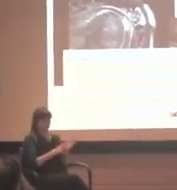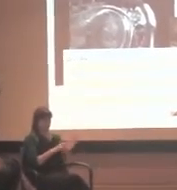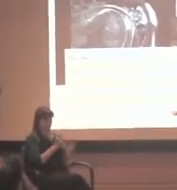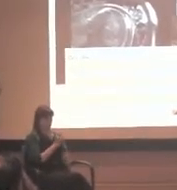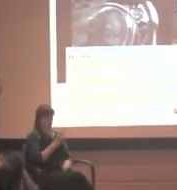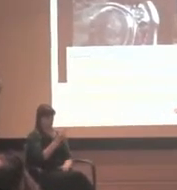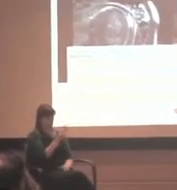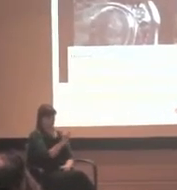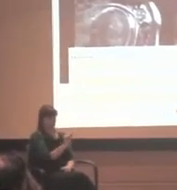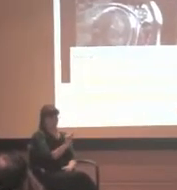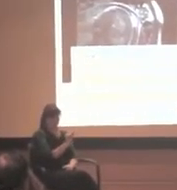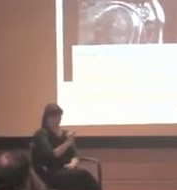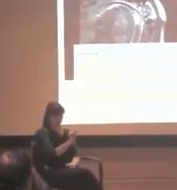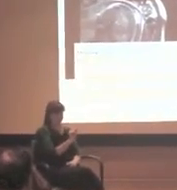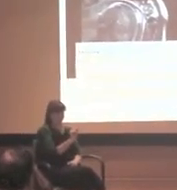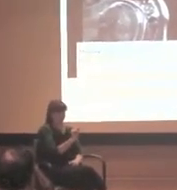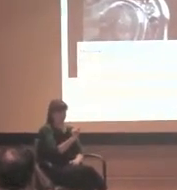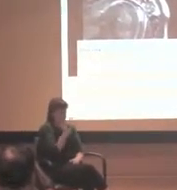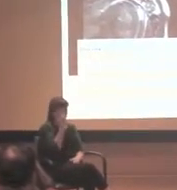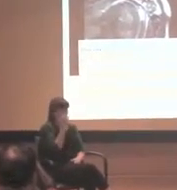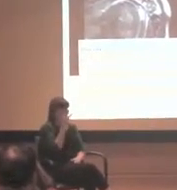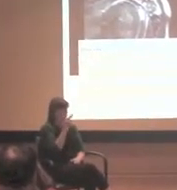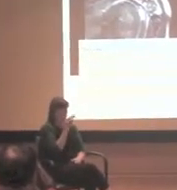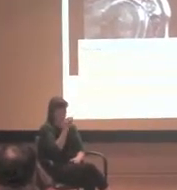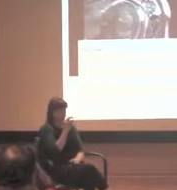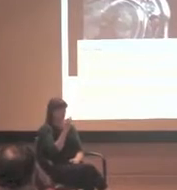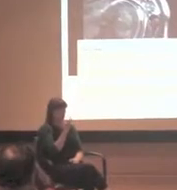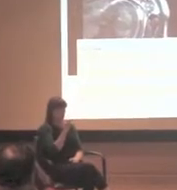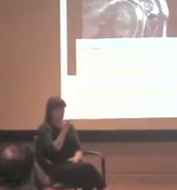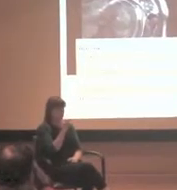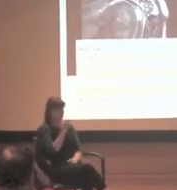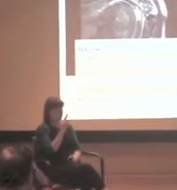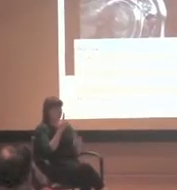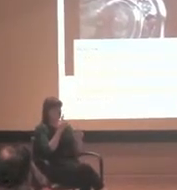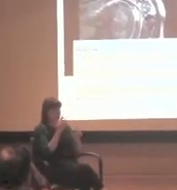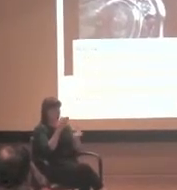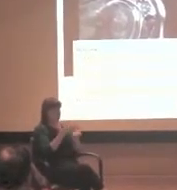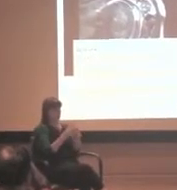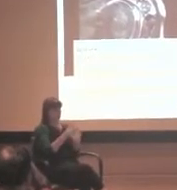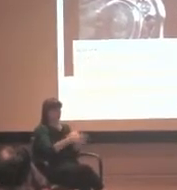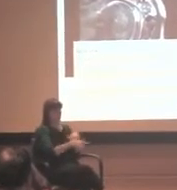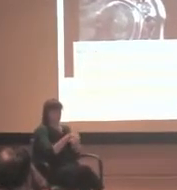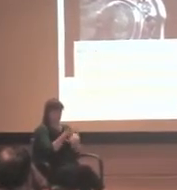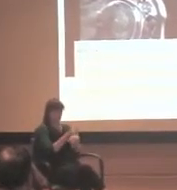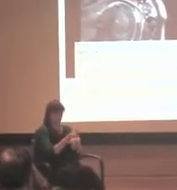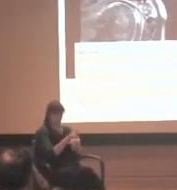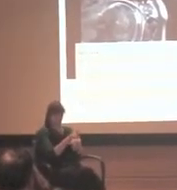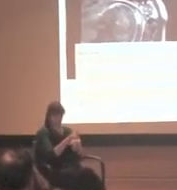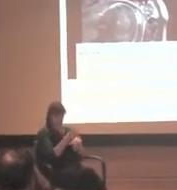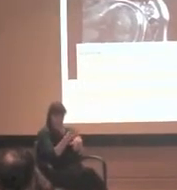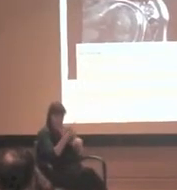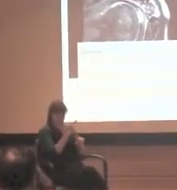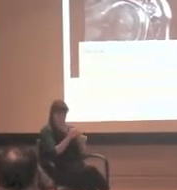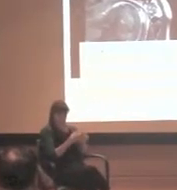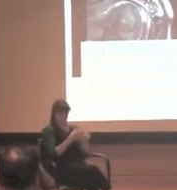that's the reason why the mom's trial was stopped early. It was supposed to go on for another 18 months, and when